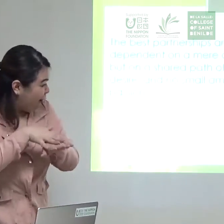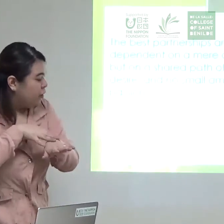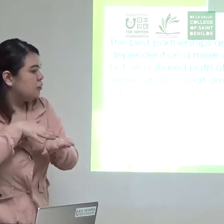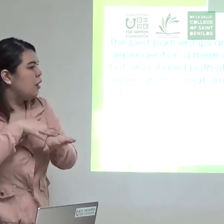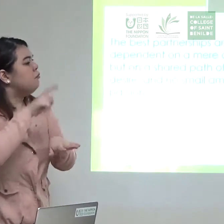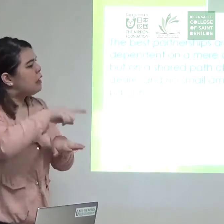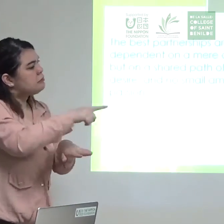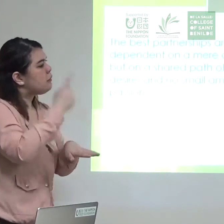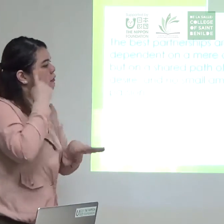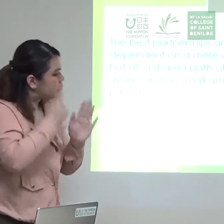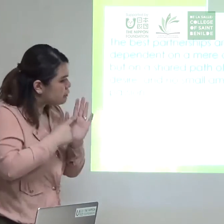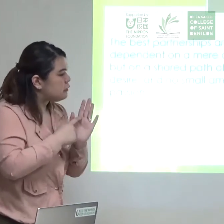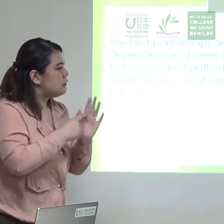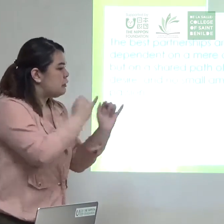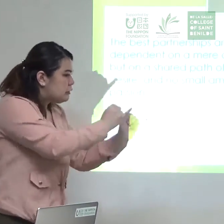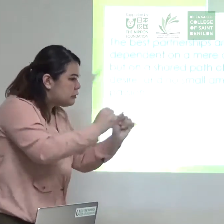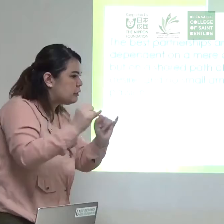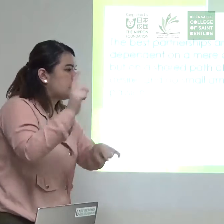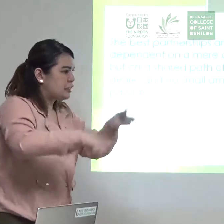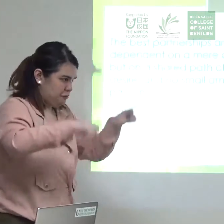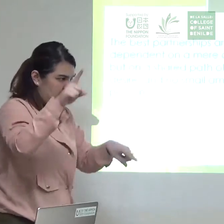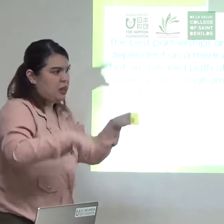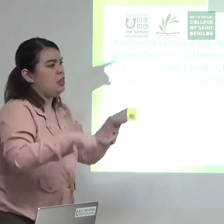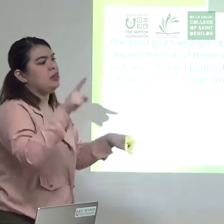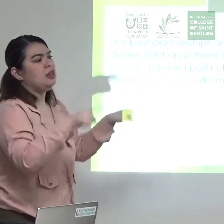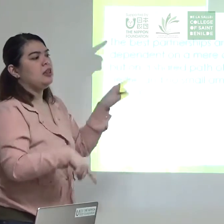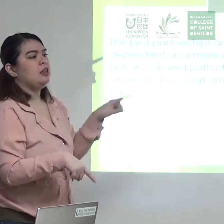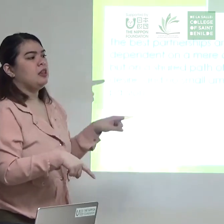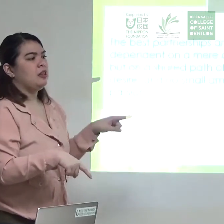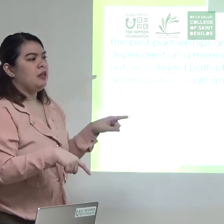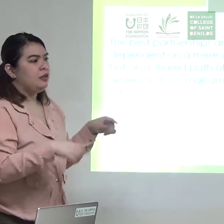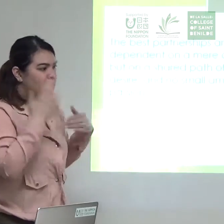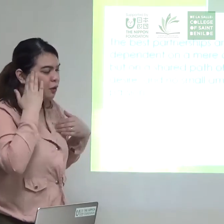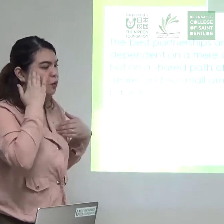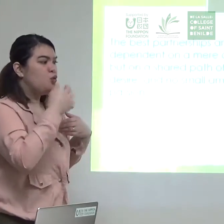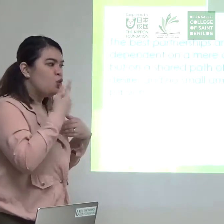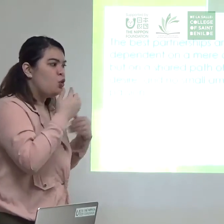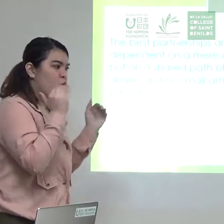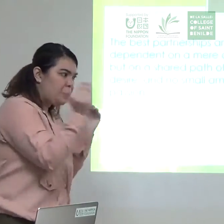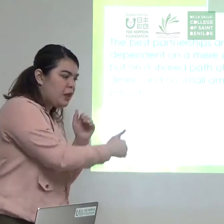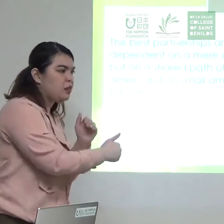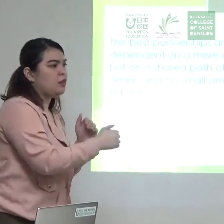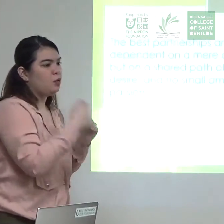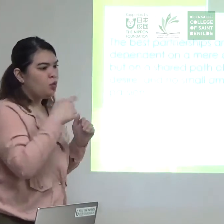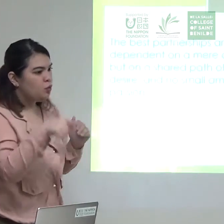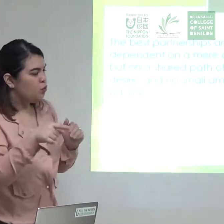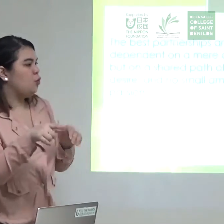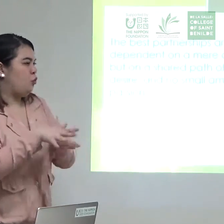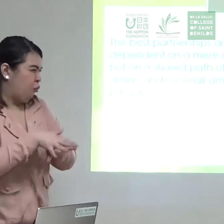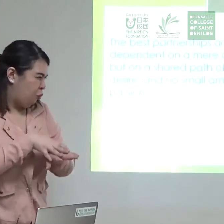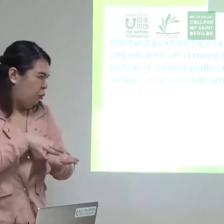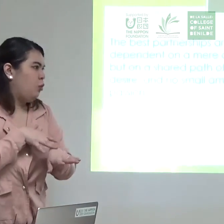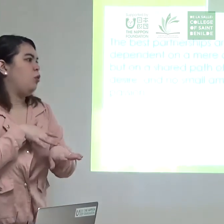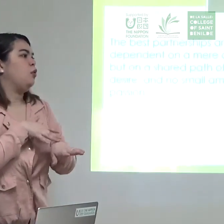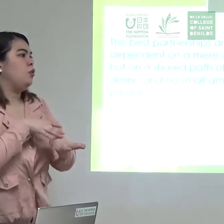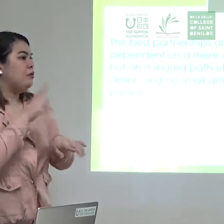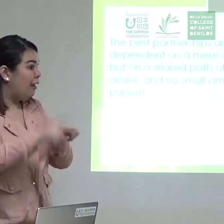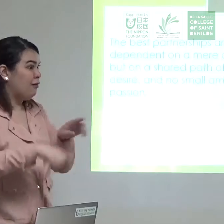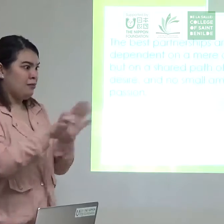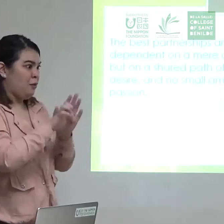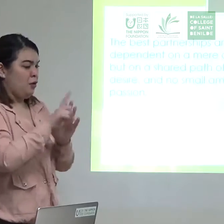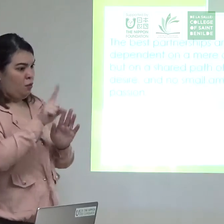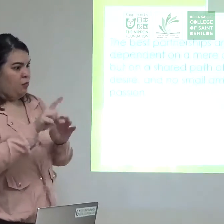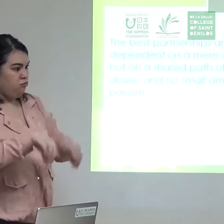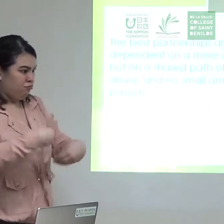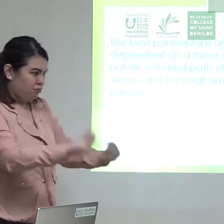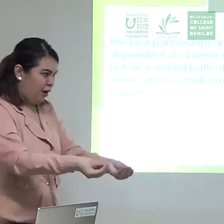take note of individual differences. You cannot put the